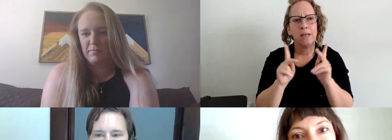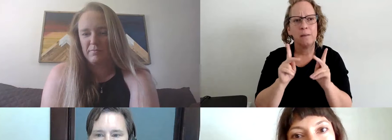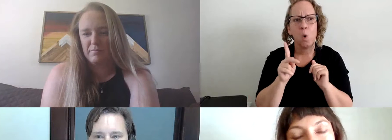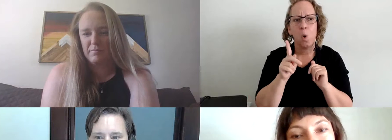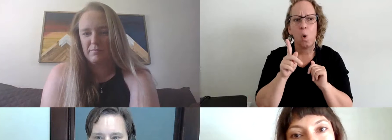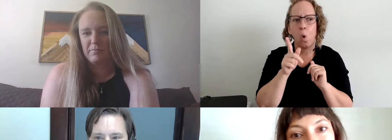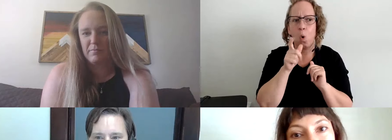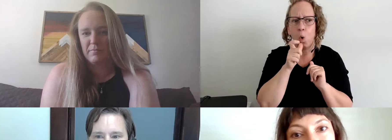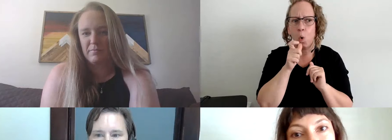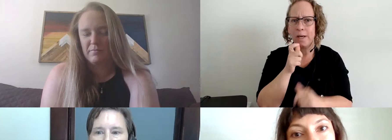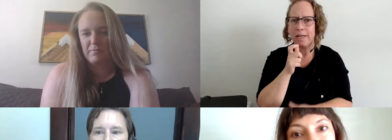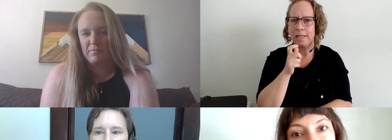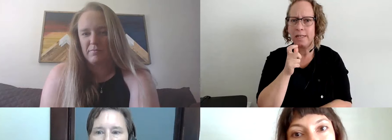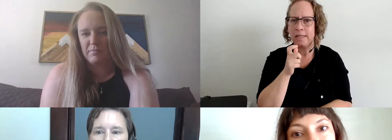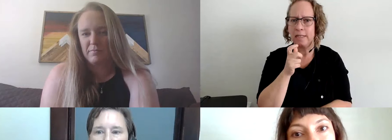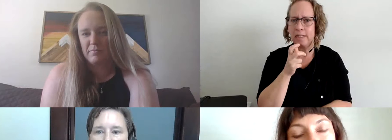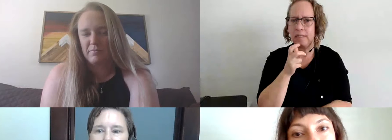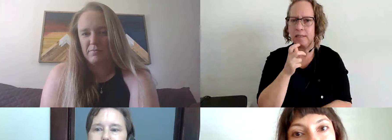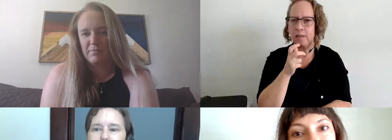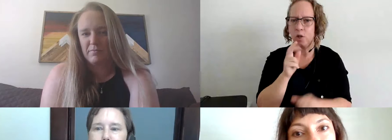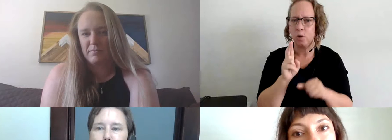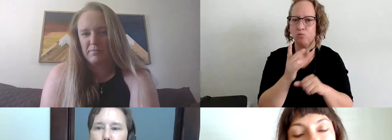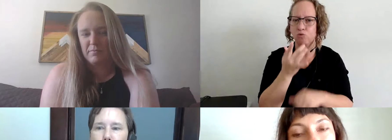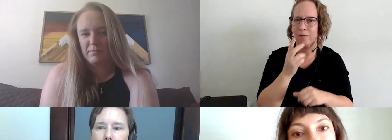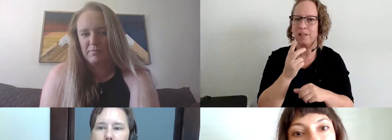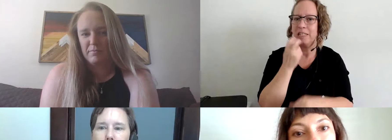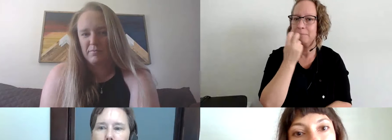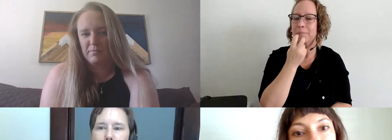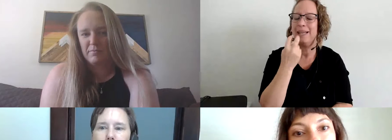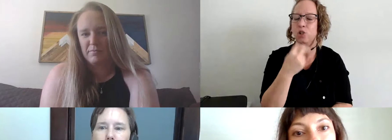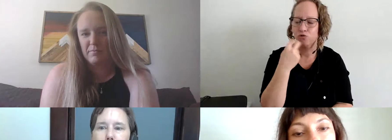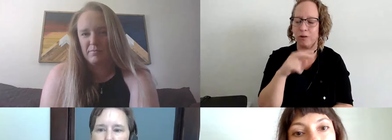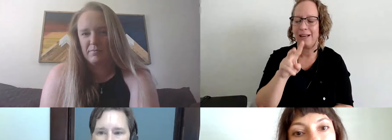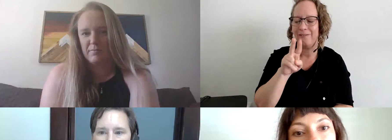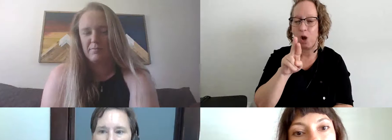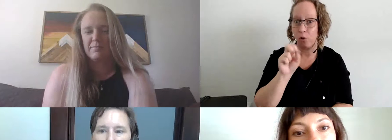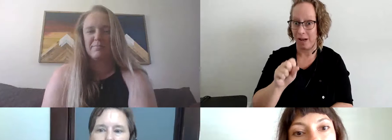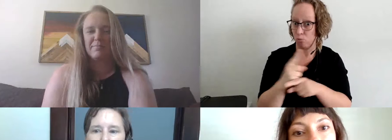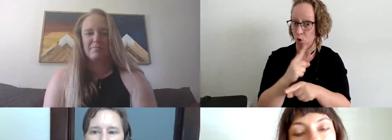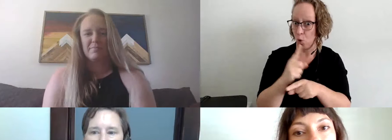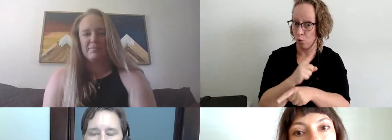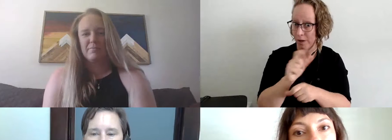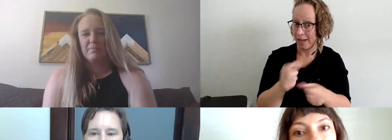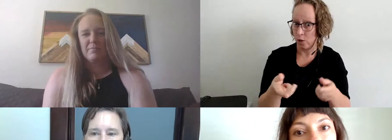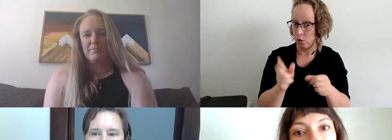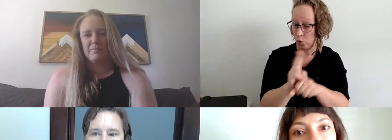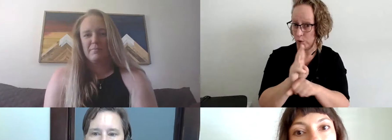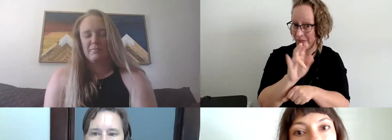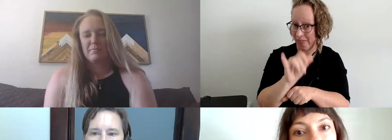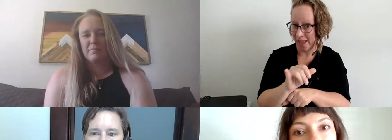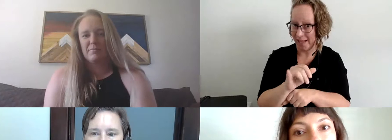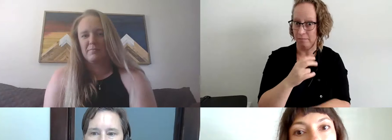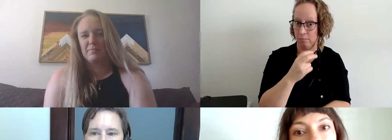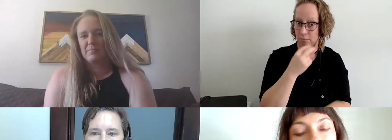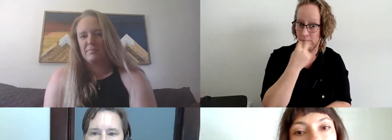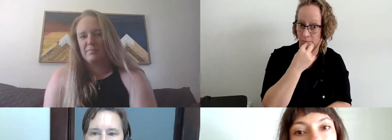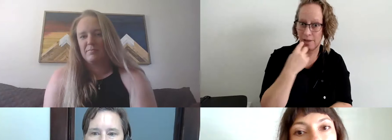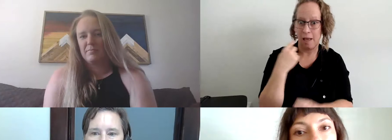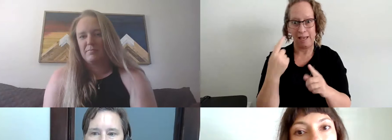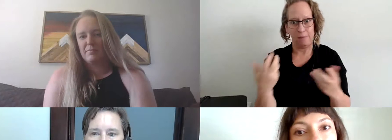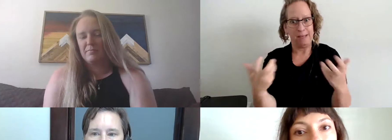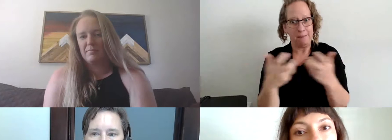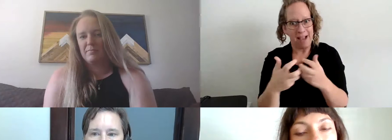speech read, is VRS an appropriate service to request? Can that be combined with relay